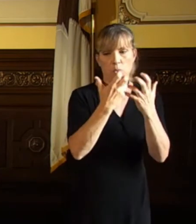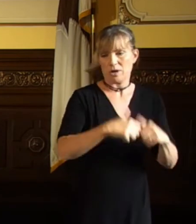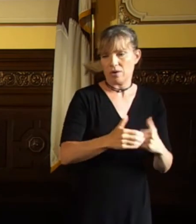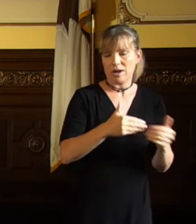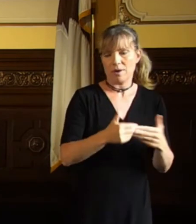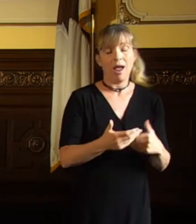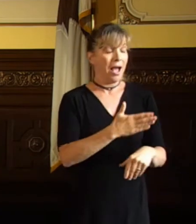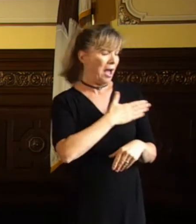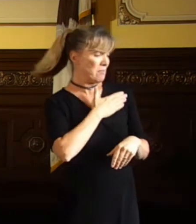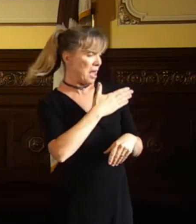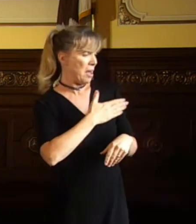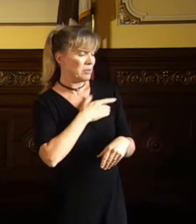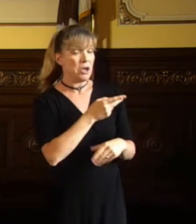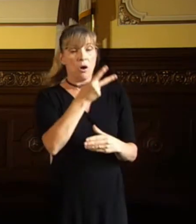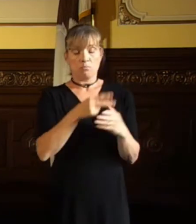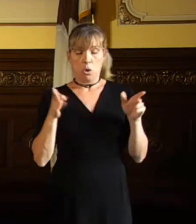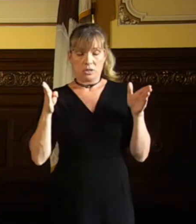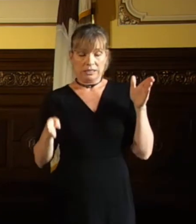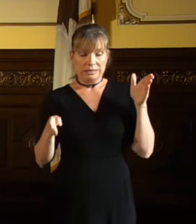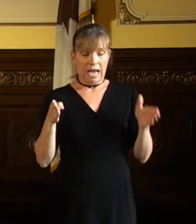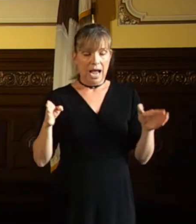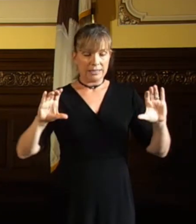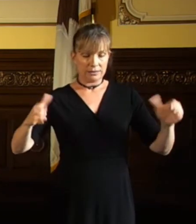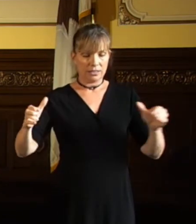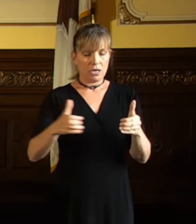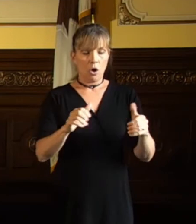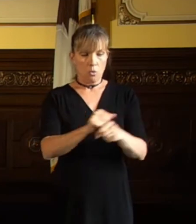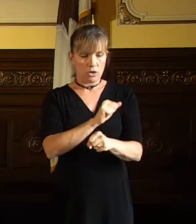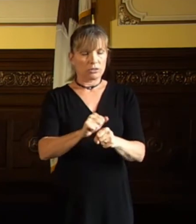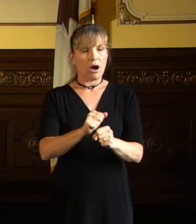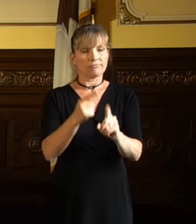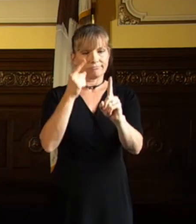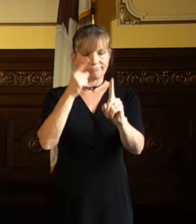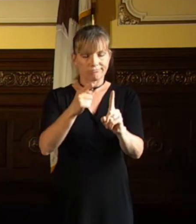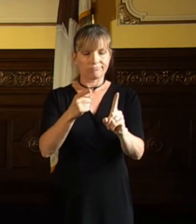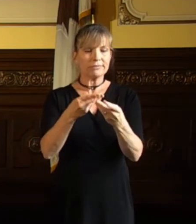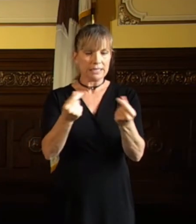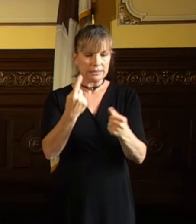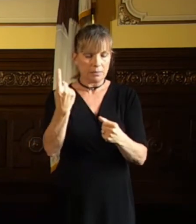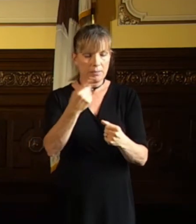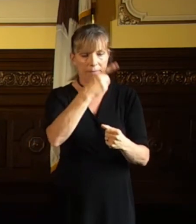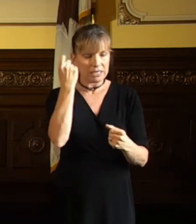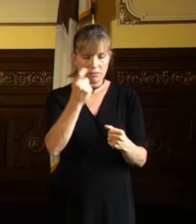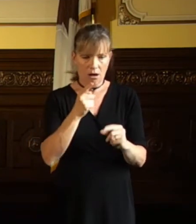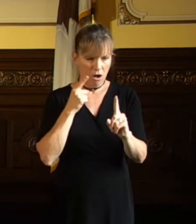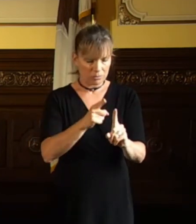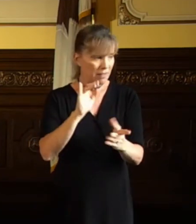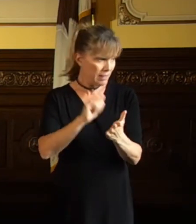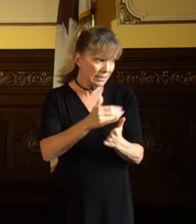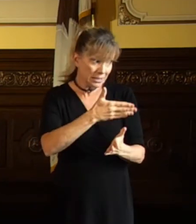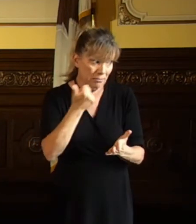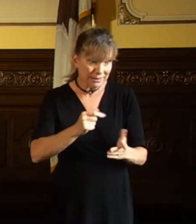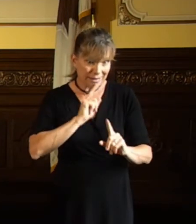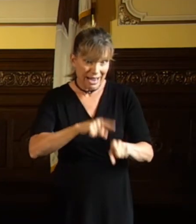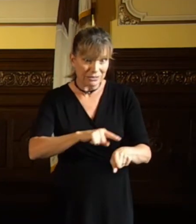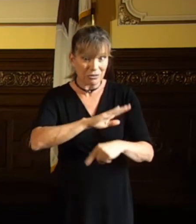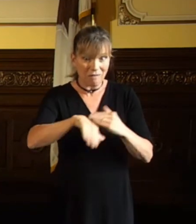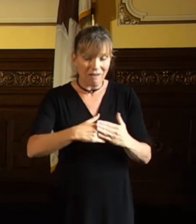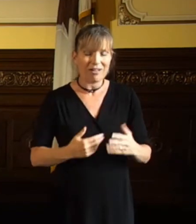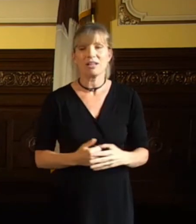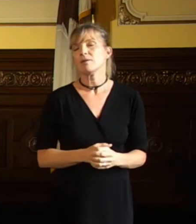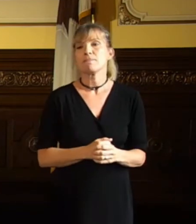Well, I'm glad that both sides were able to work on getting something done because ultimately that's the best solution of